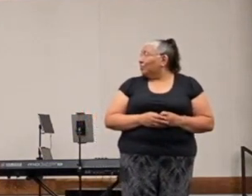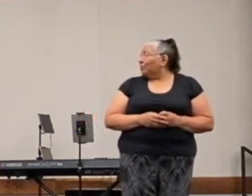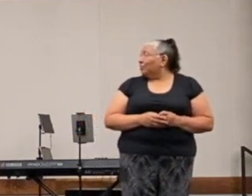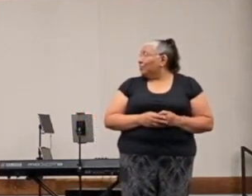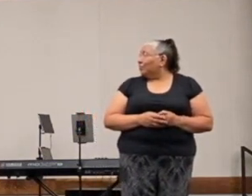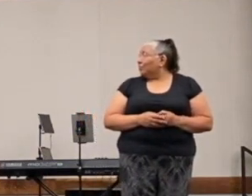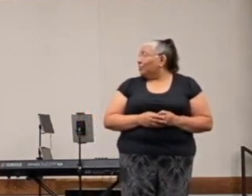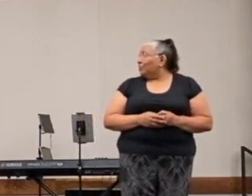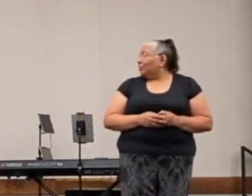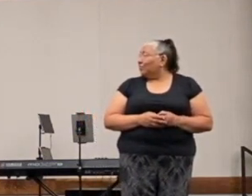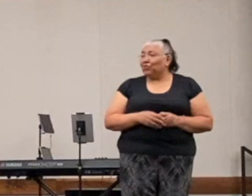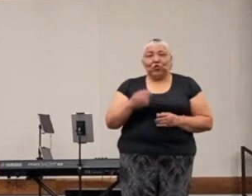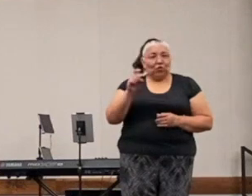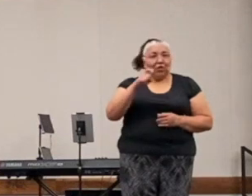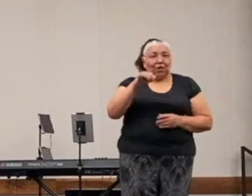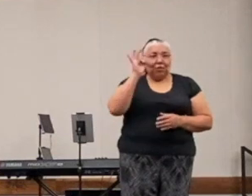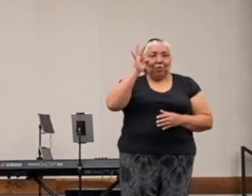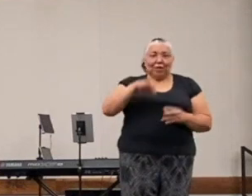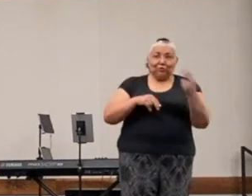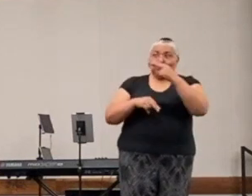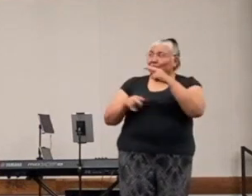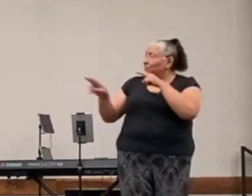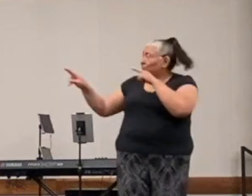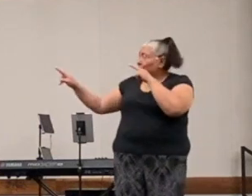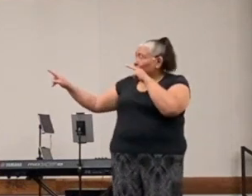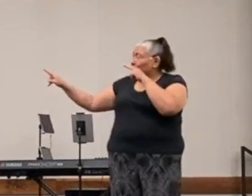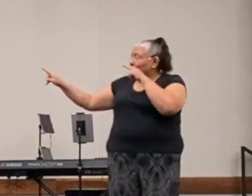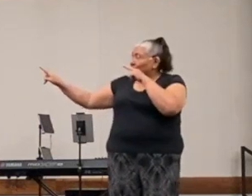You better keep your eyes on the pastor at all times.